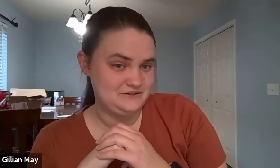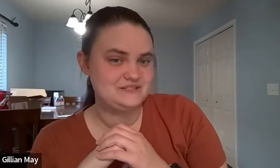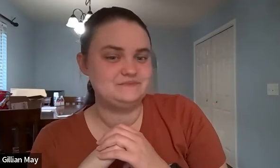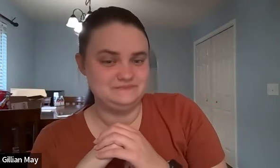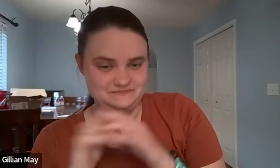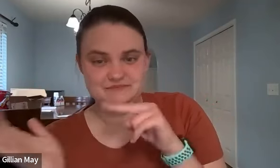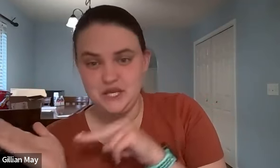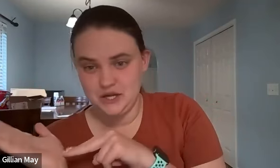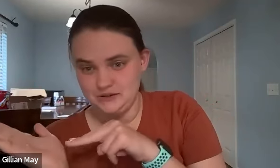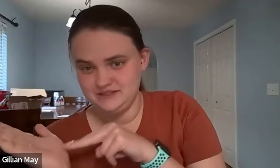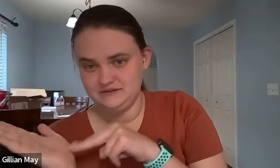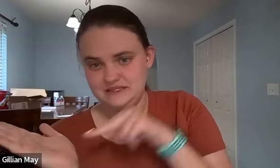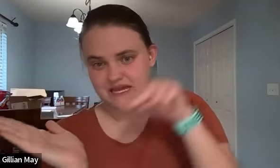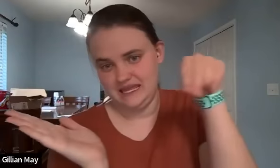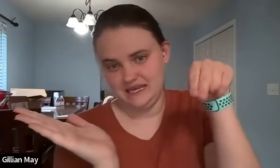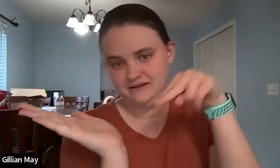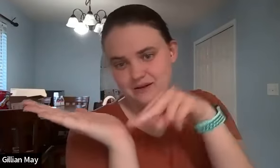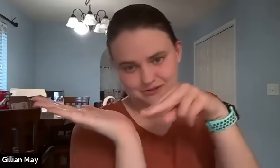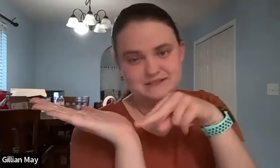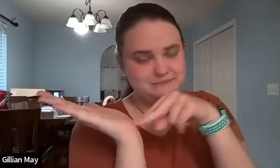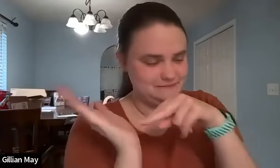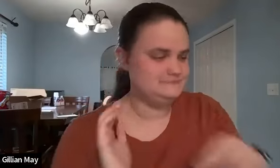Nurse. Nurse. That in nurse.